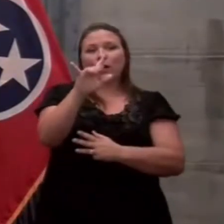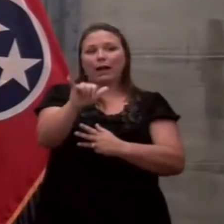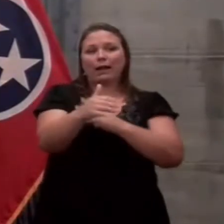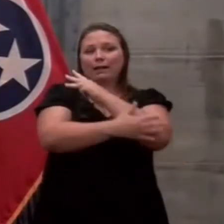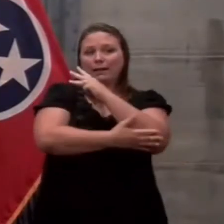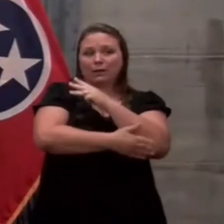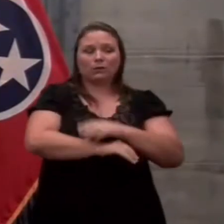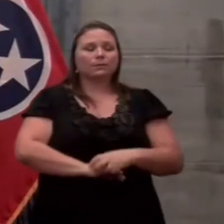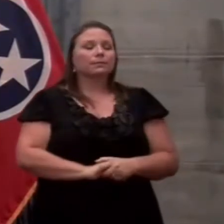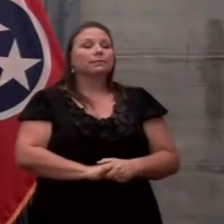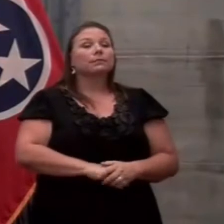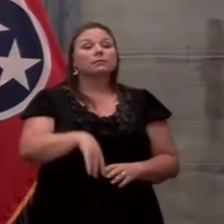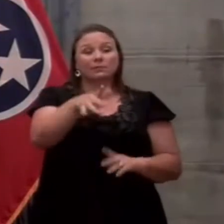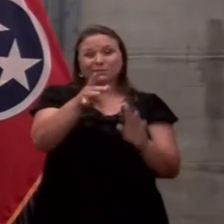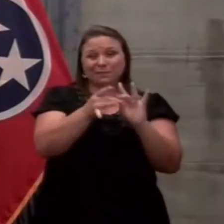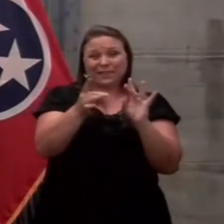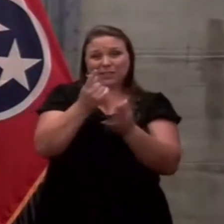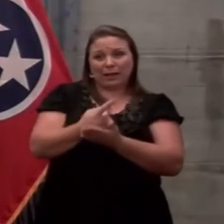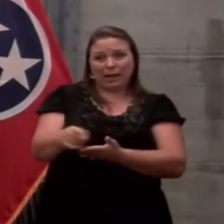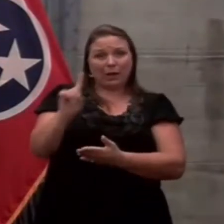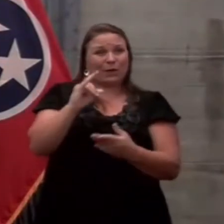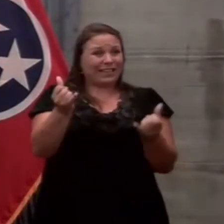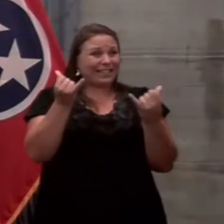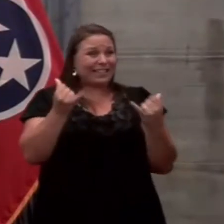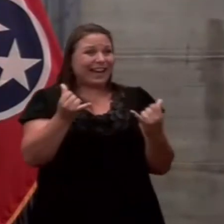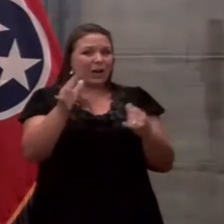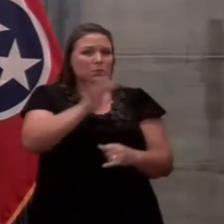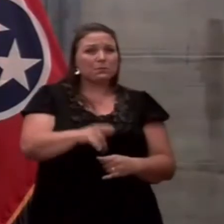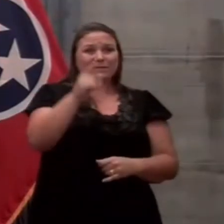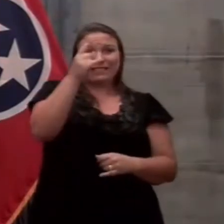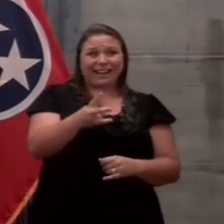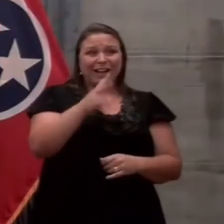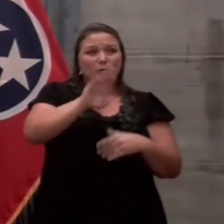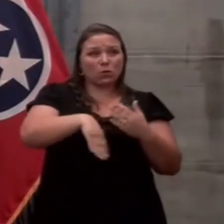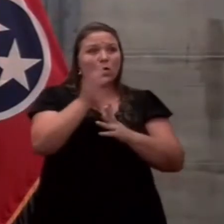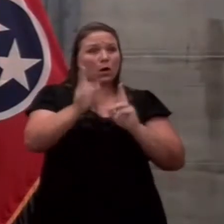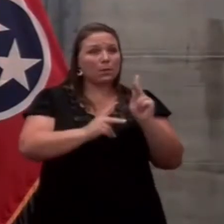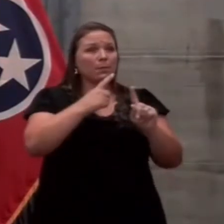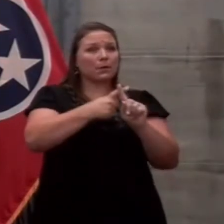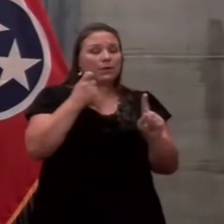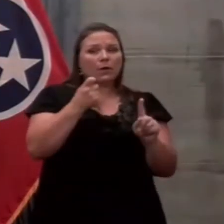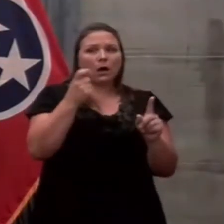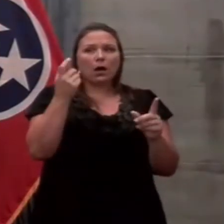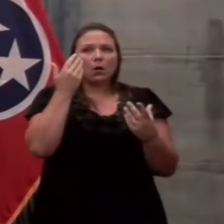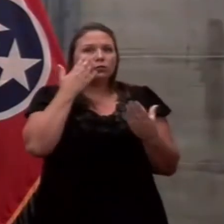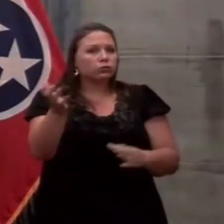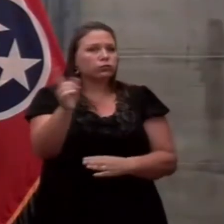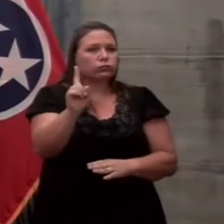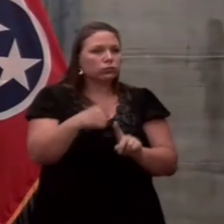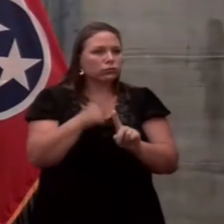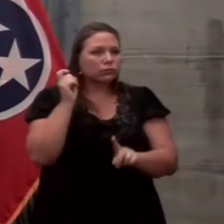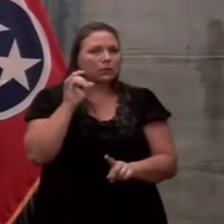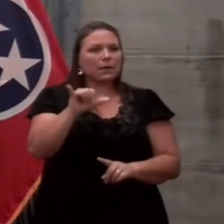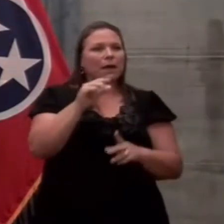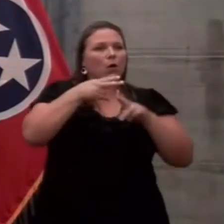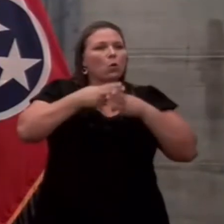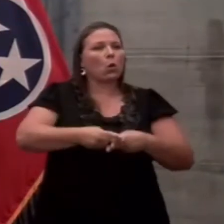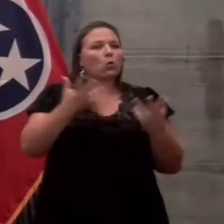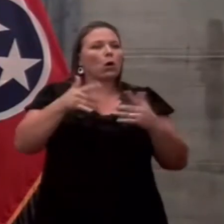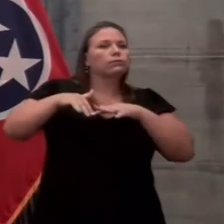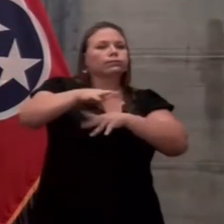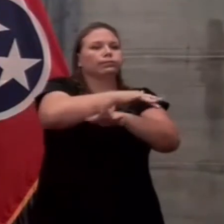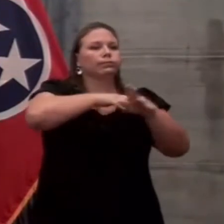As mentioned last week, now at least half of all cases are from an unknown source, what we call community